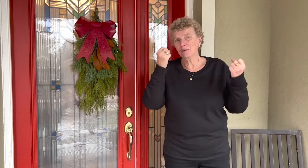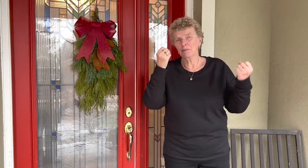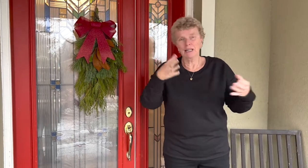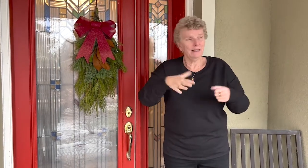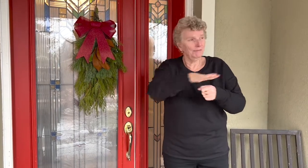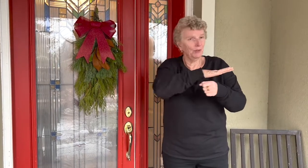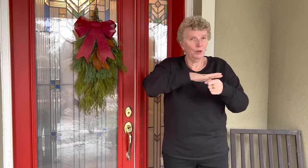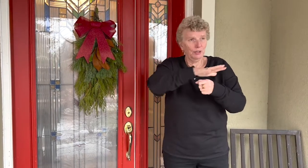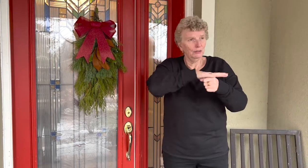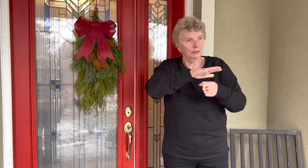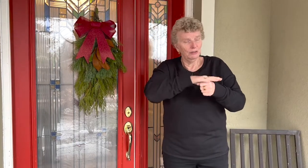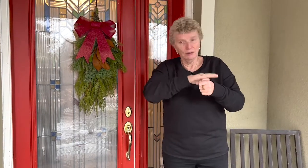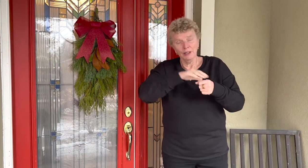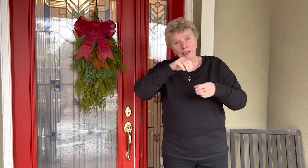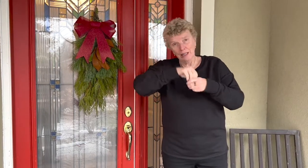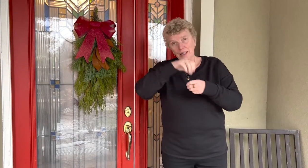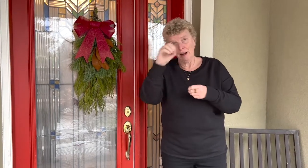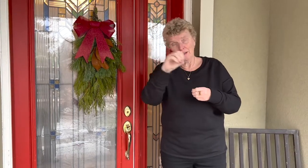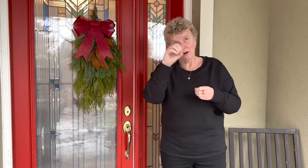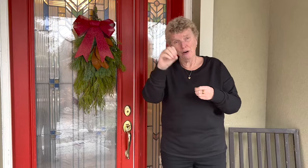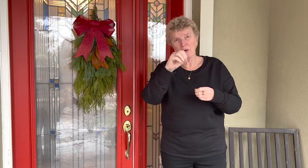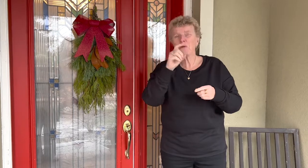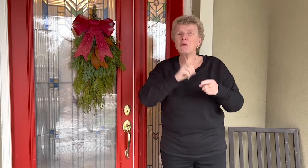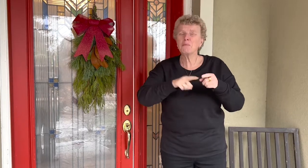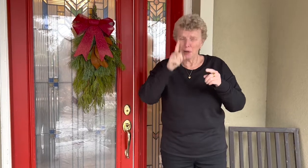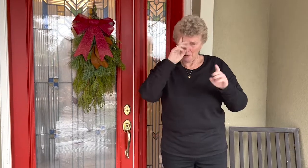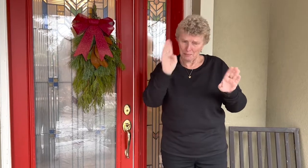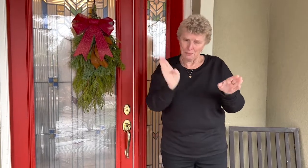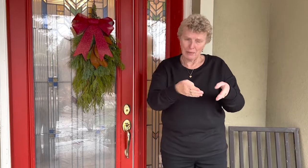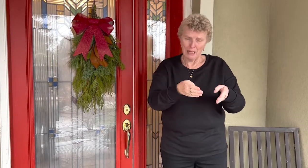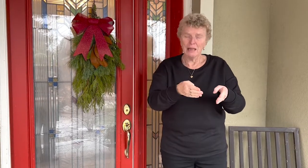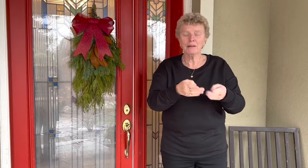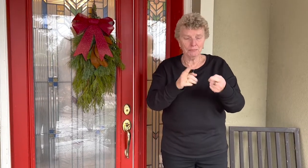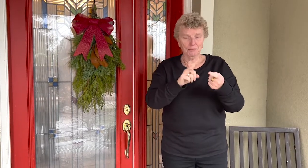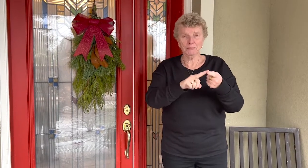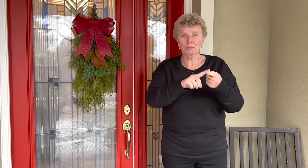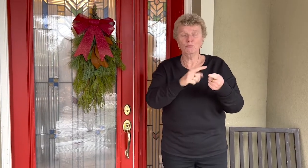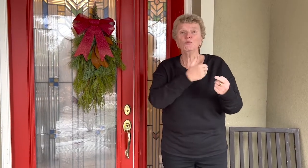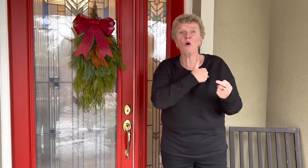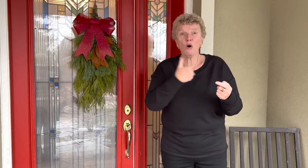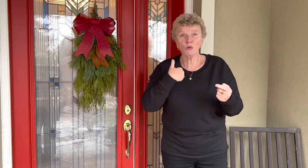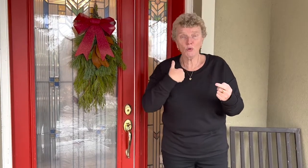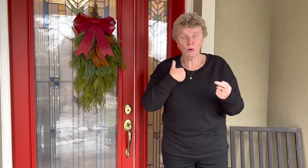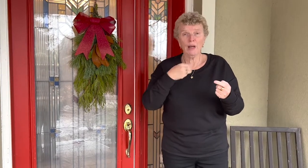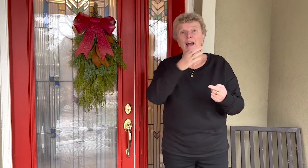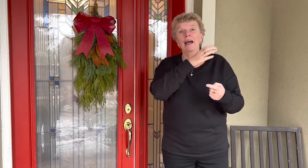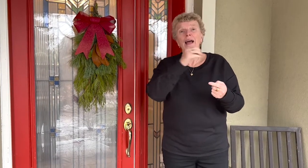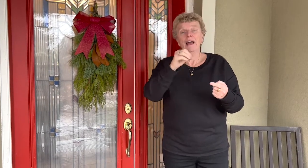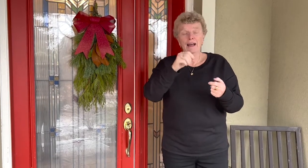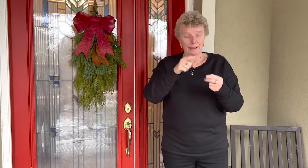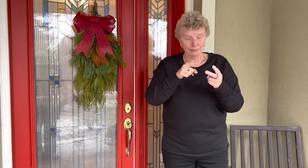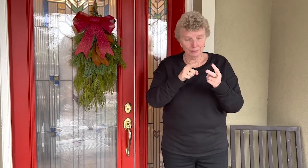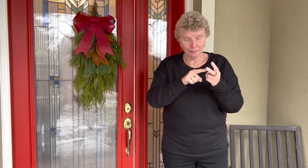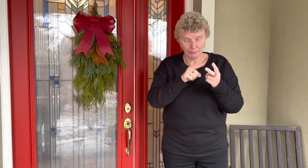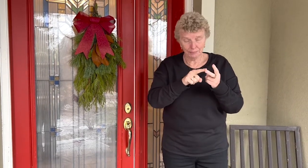BRCCED has many locations in Ontario, but the main ones are Toronto